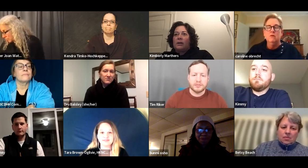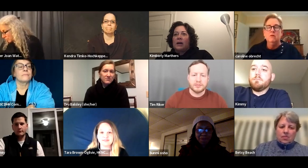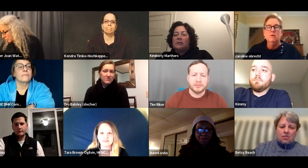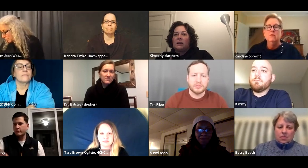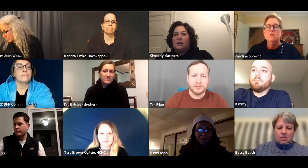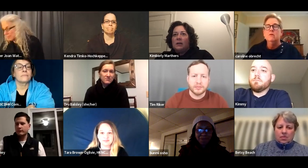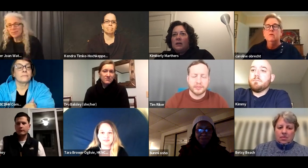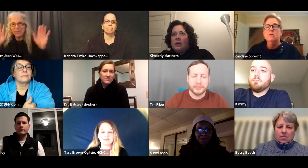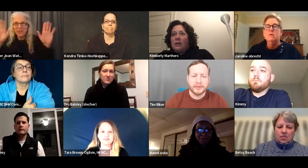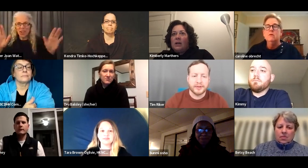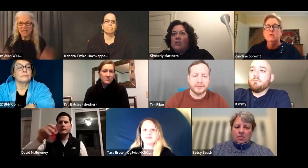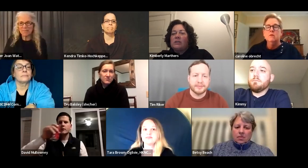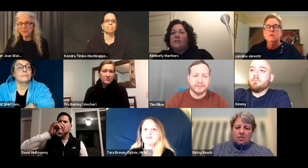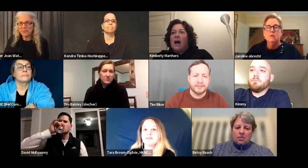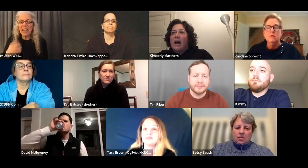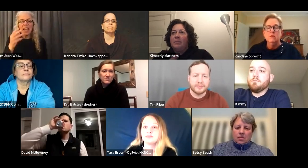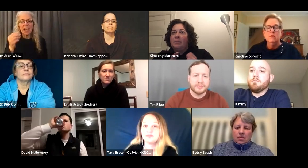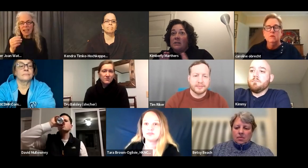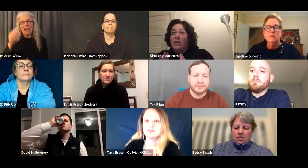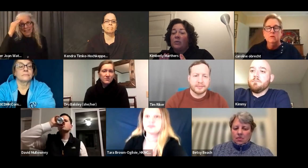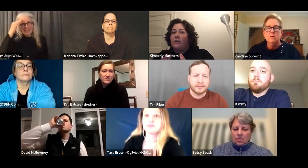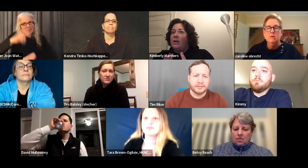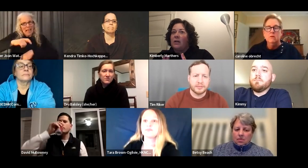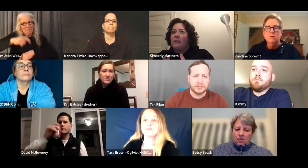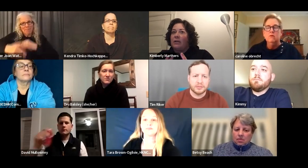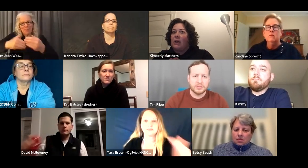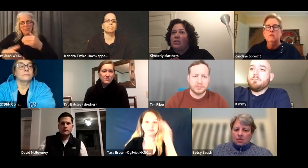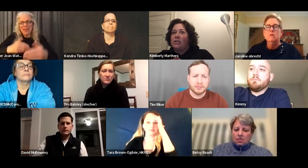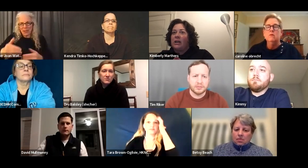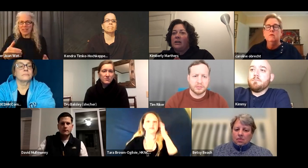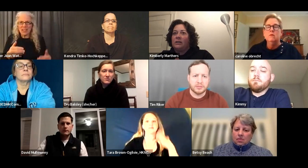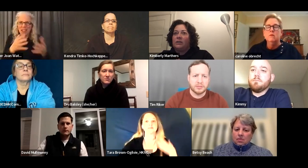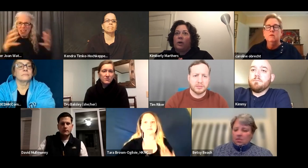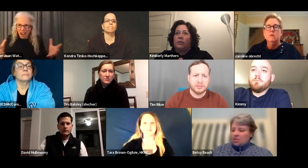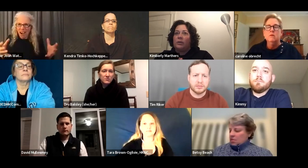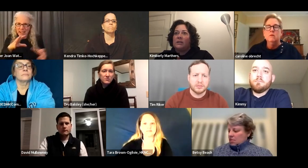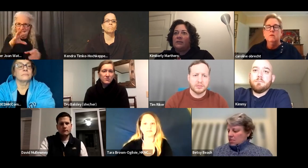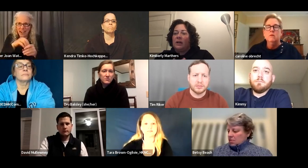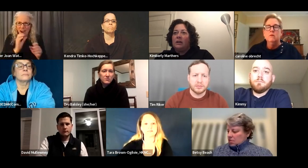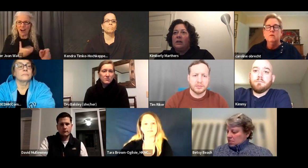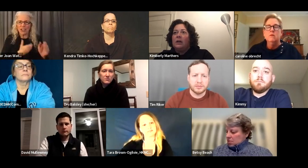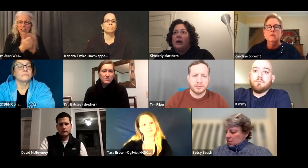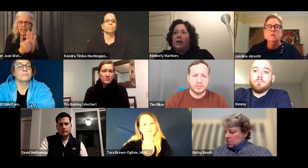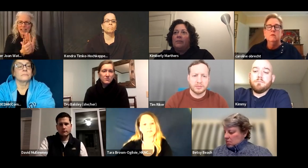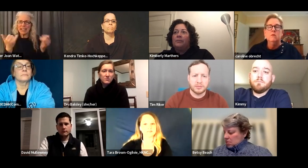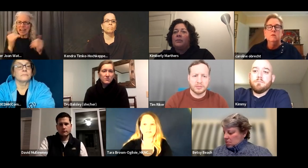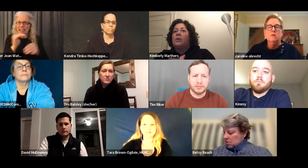Okay, fantastic. In the interest of time, because I know we've got a very large agenda to work through this evening.